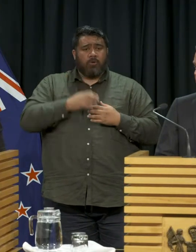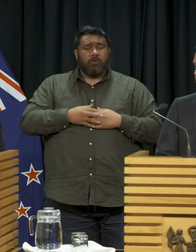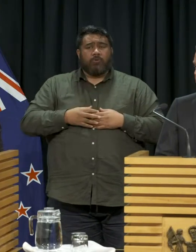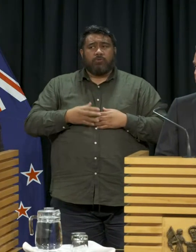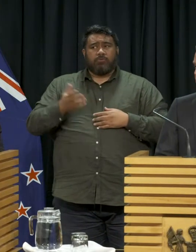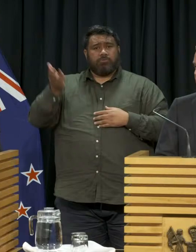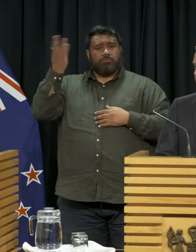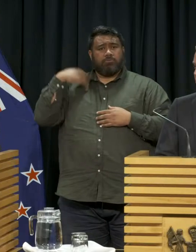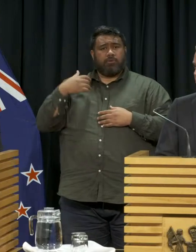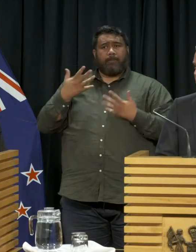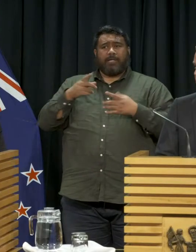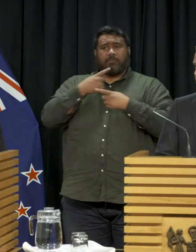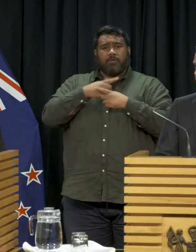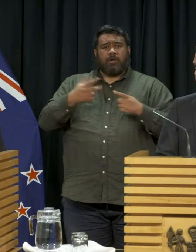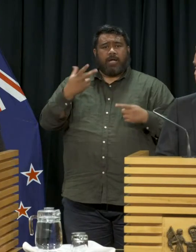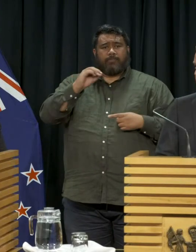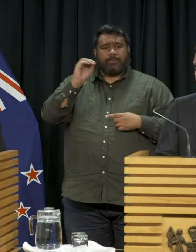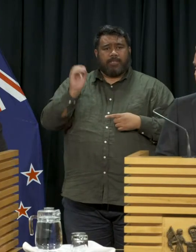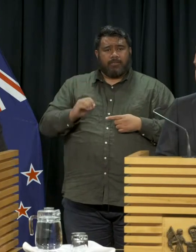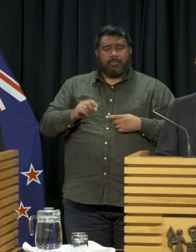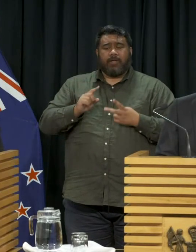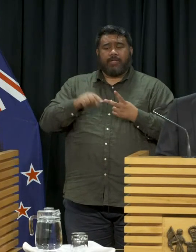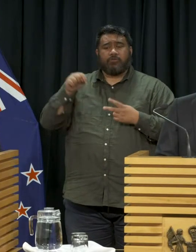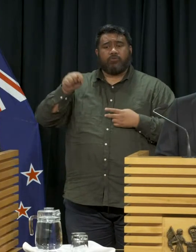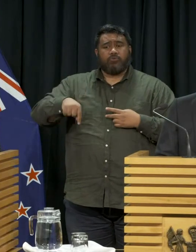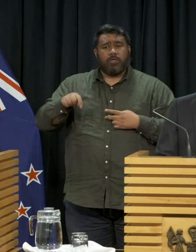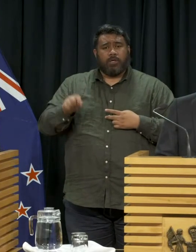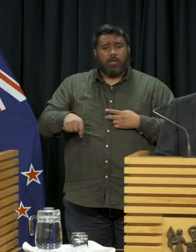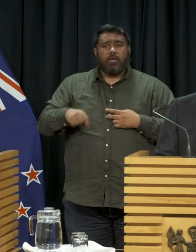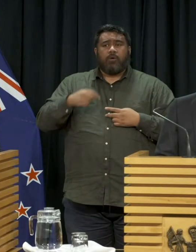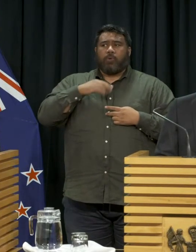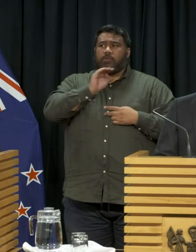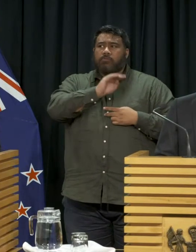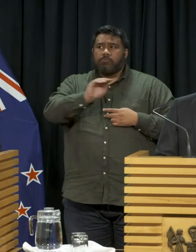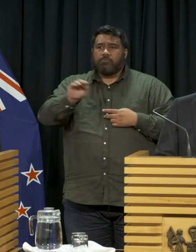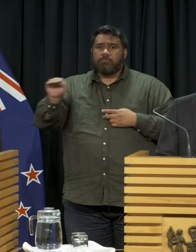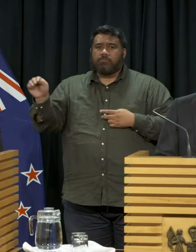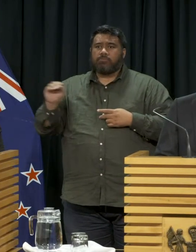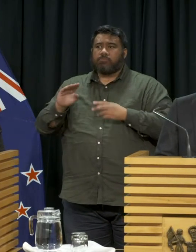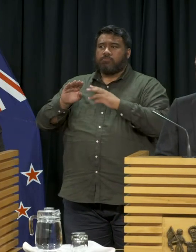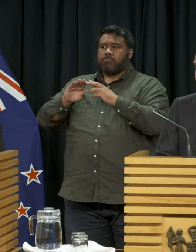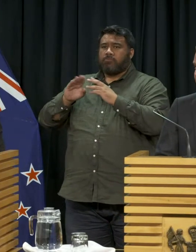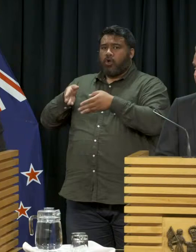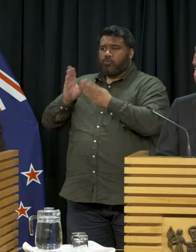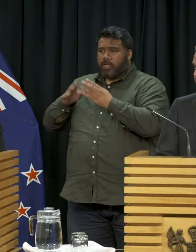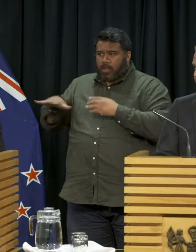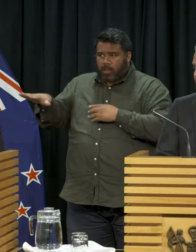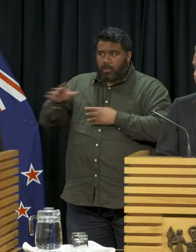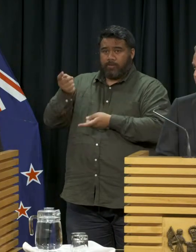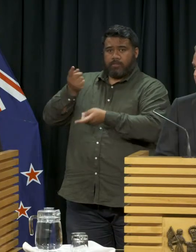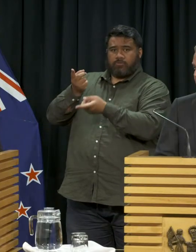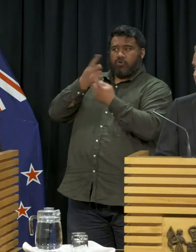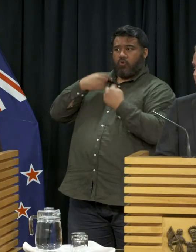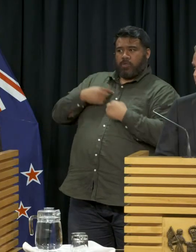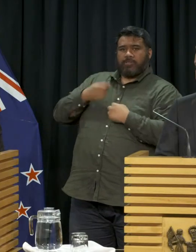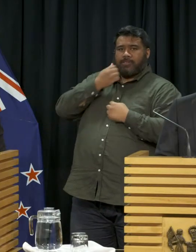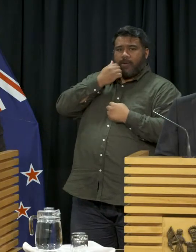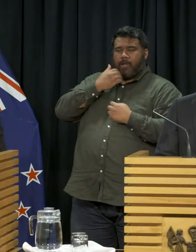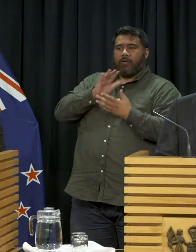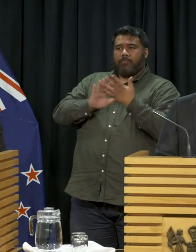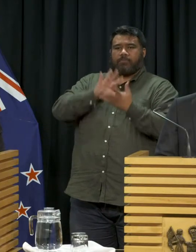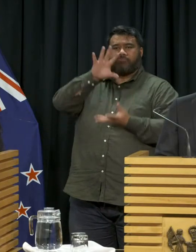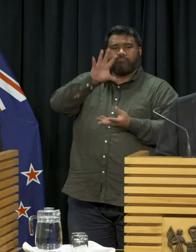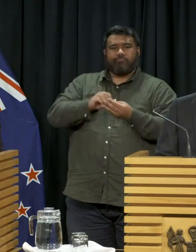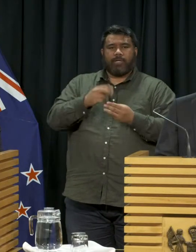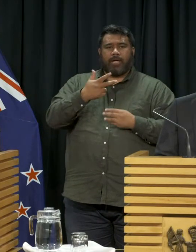Over the course of today, we've been reaching out to managed isolation facilities to get their latest numbers, and that's brought back that figure of 86%. So how